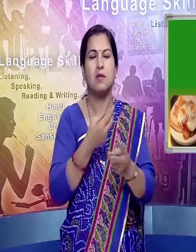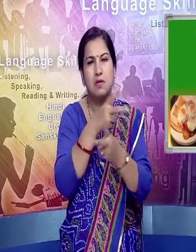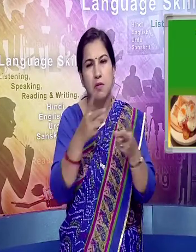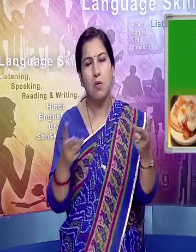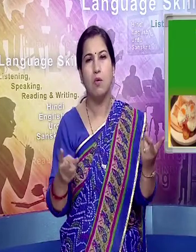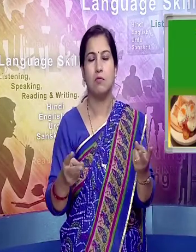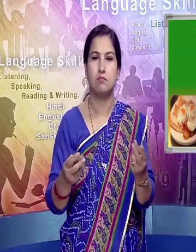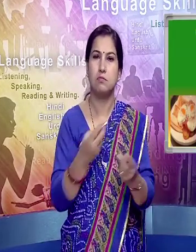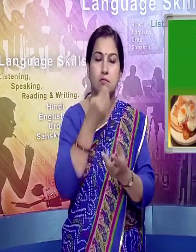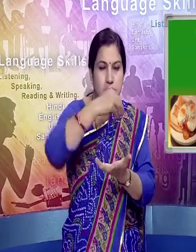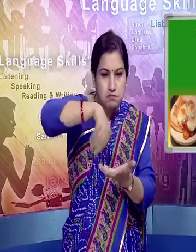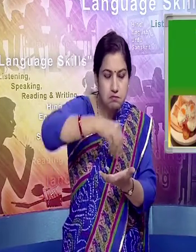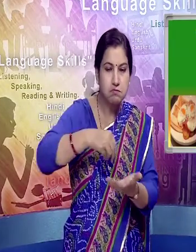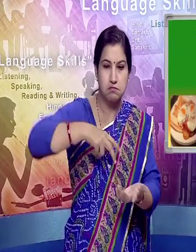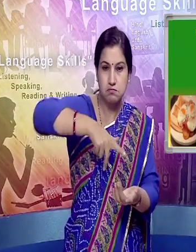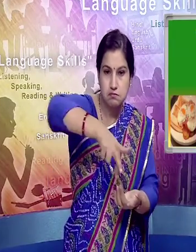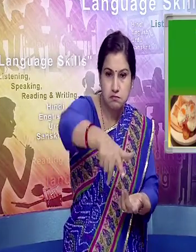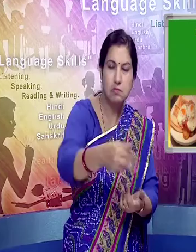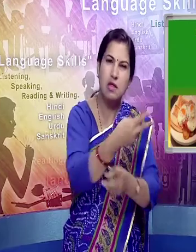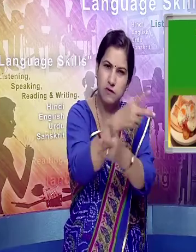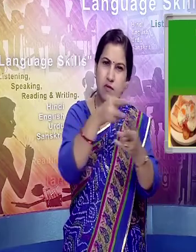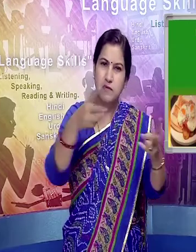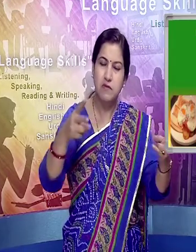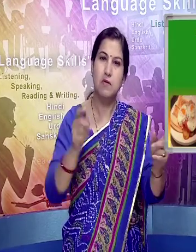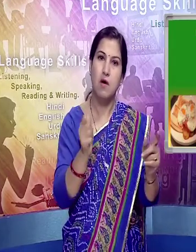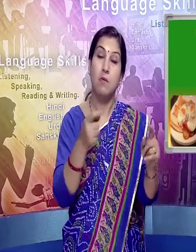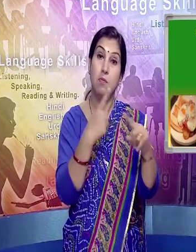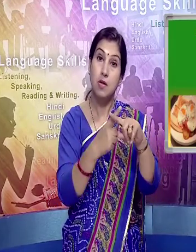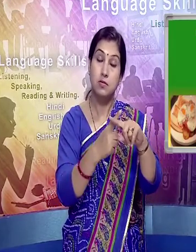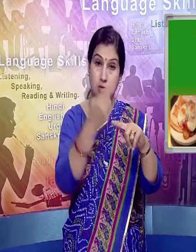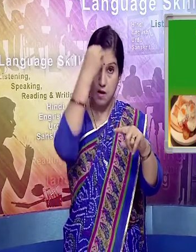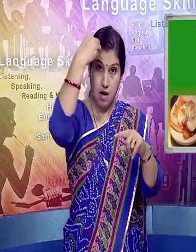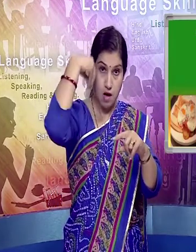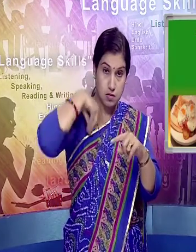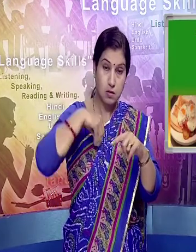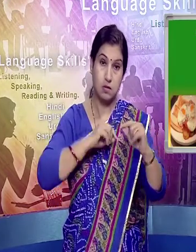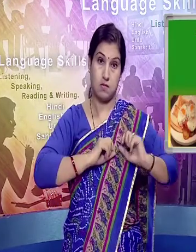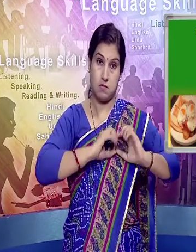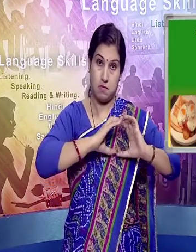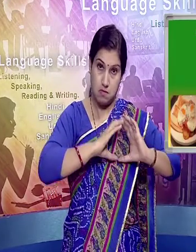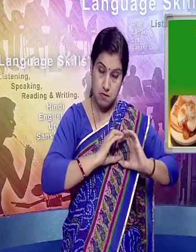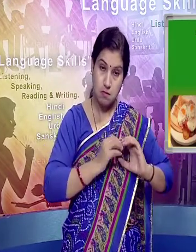do various vital body functions. And food is also necessary for